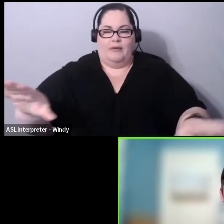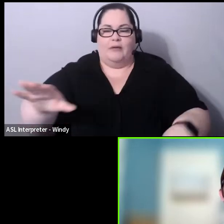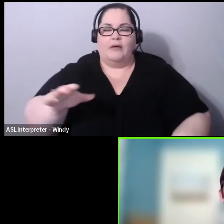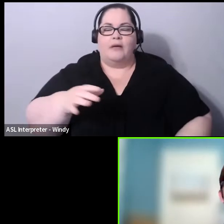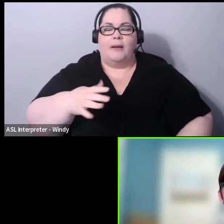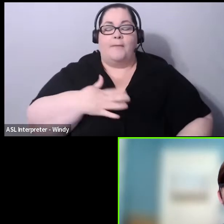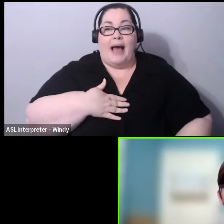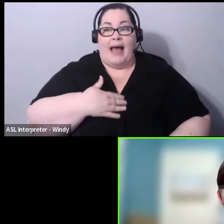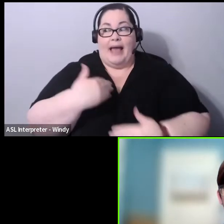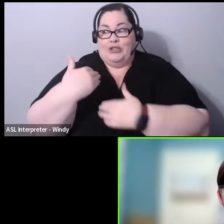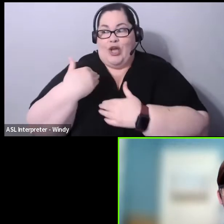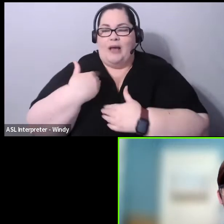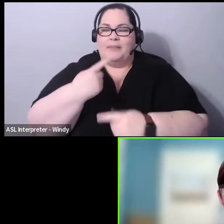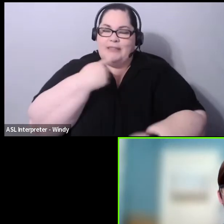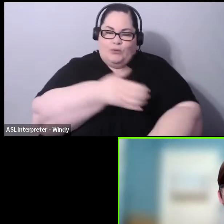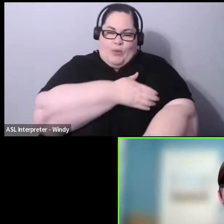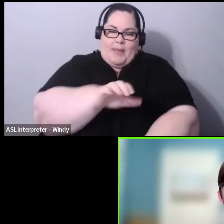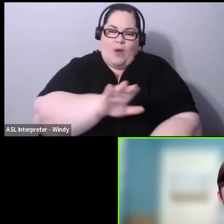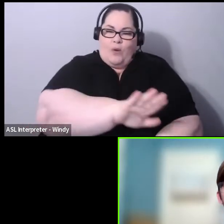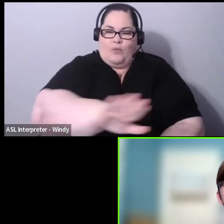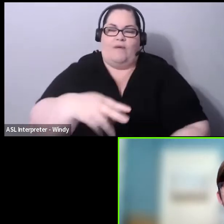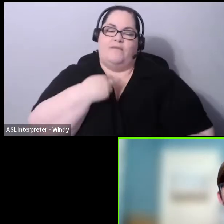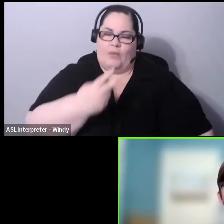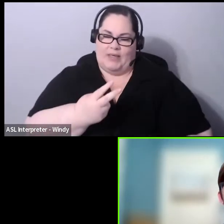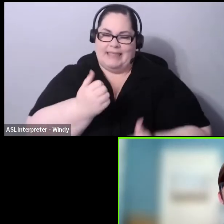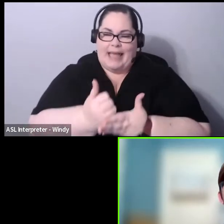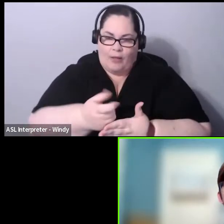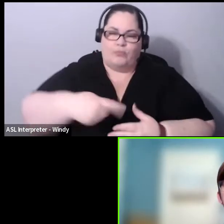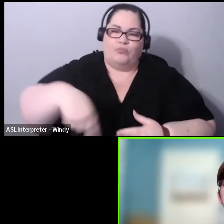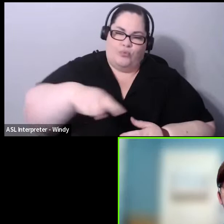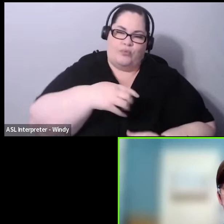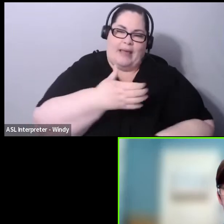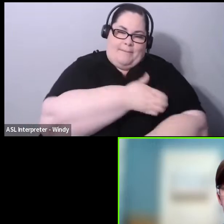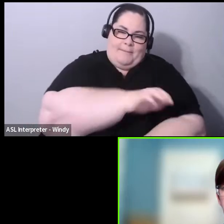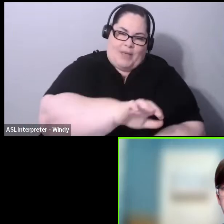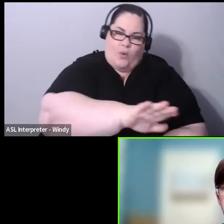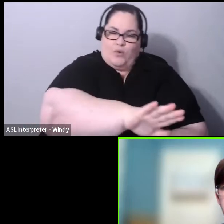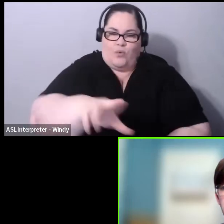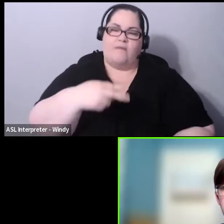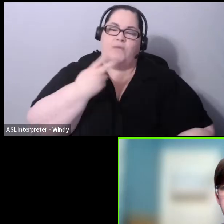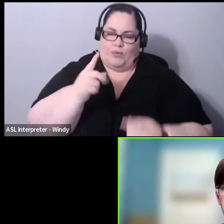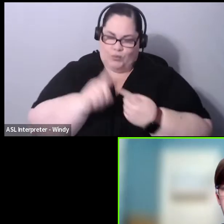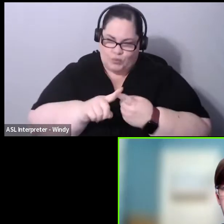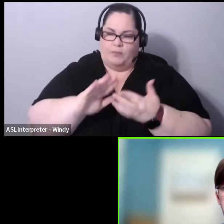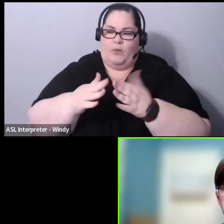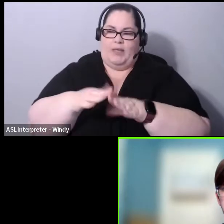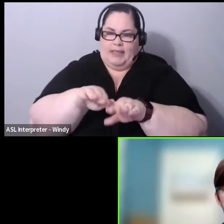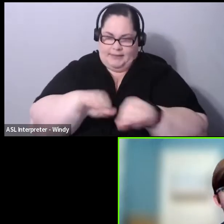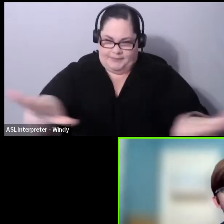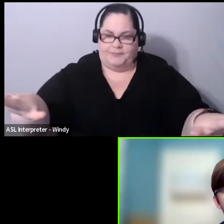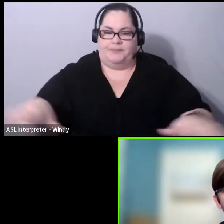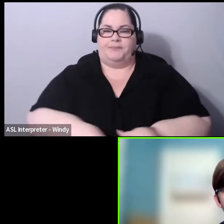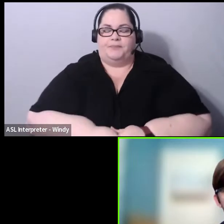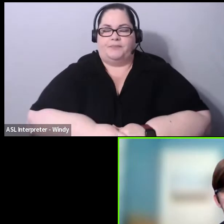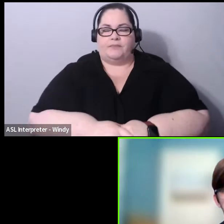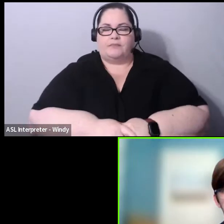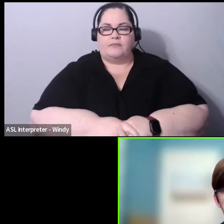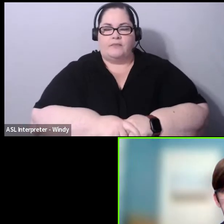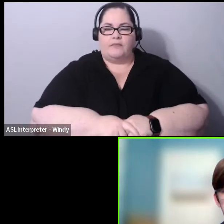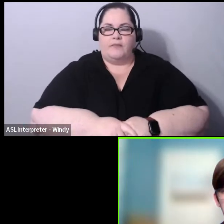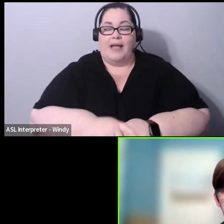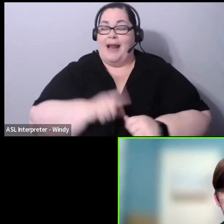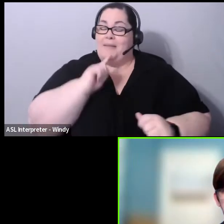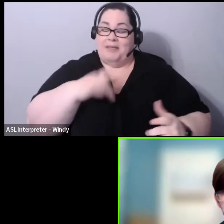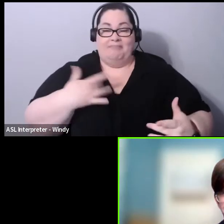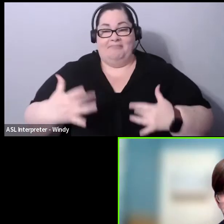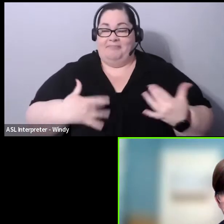to empower your voice and help you empower your voice to the community. And I'm really excited